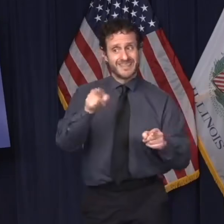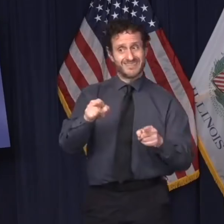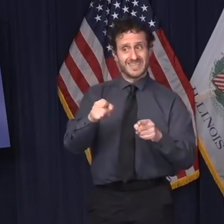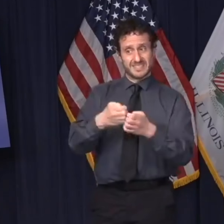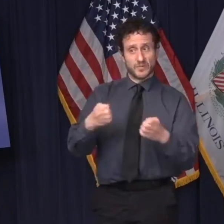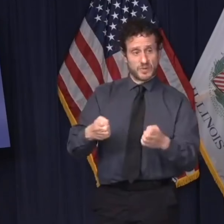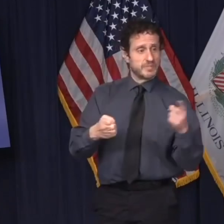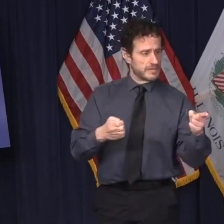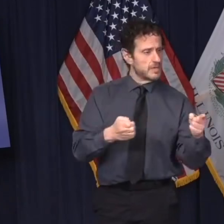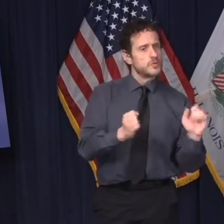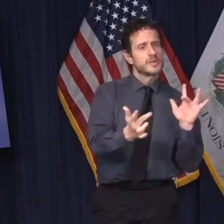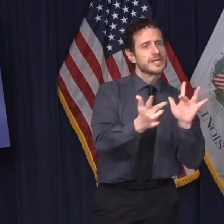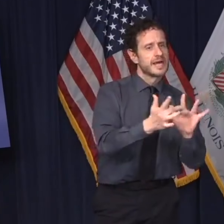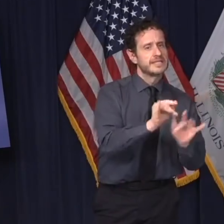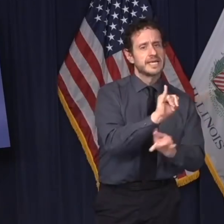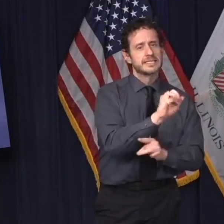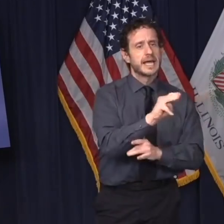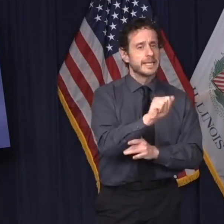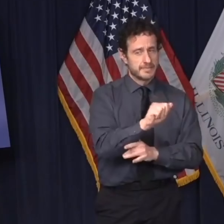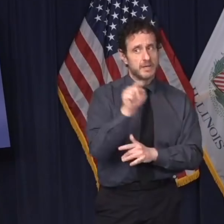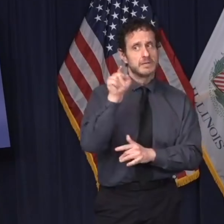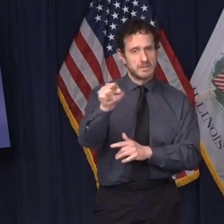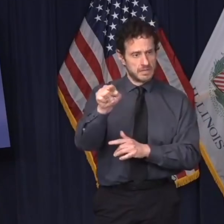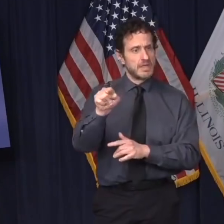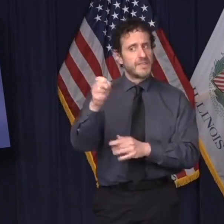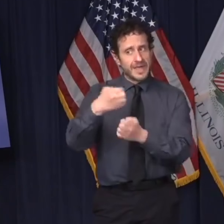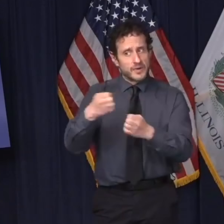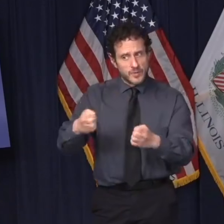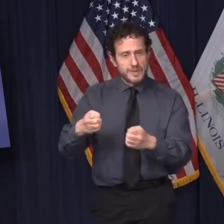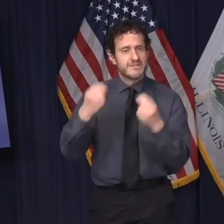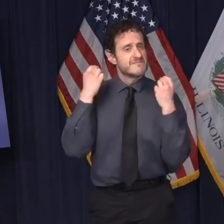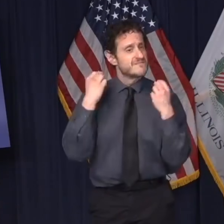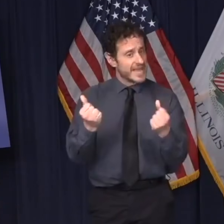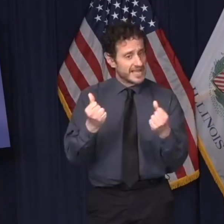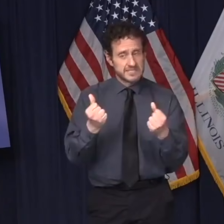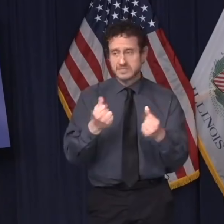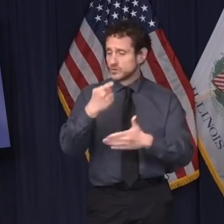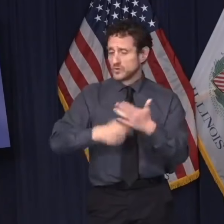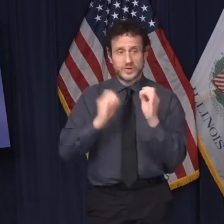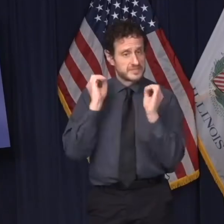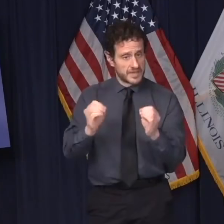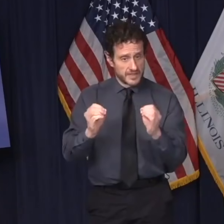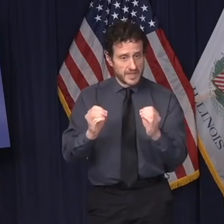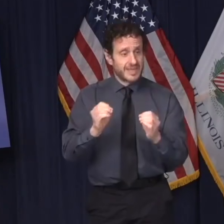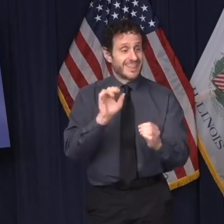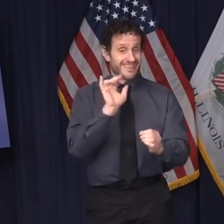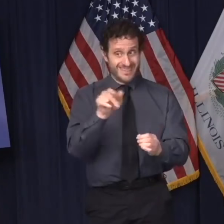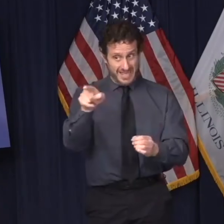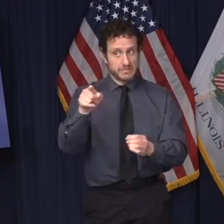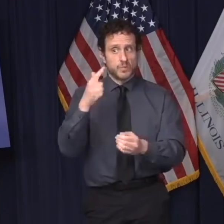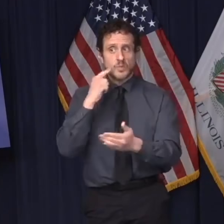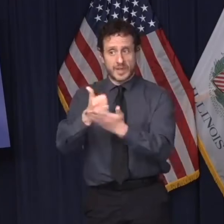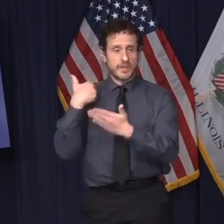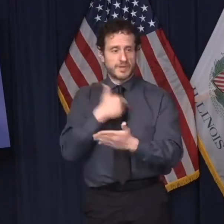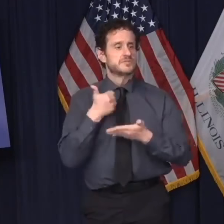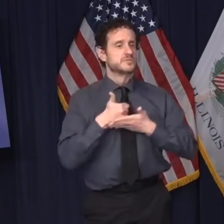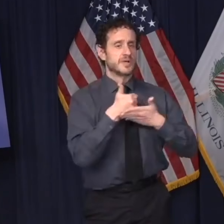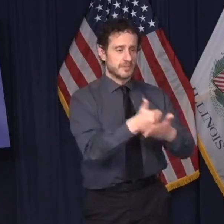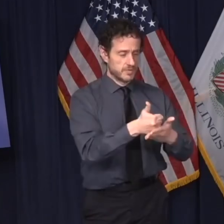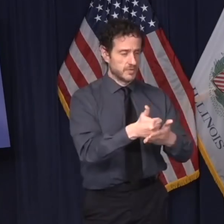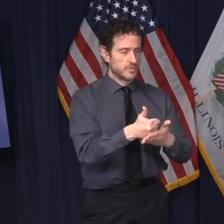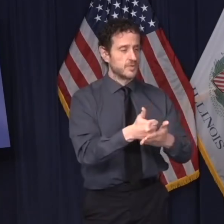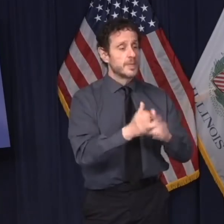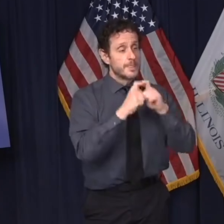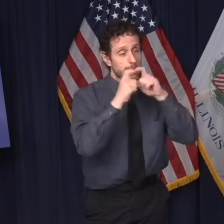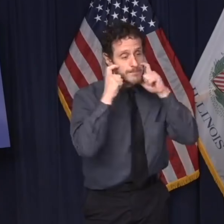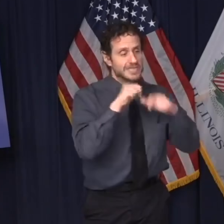through IEMA. Again, it's fast, it's free, and it will help us help you. I also want to provide an update on our